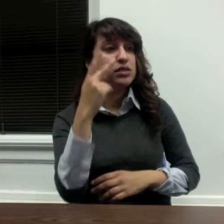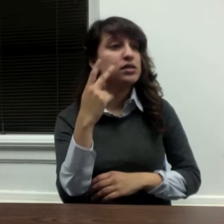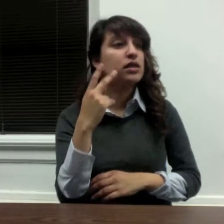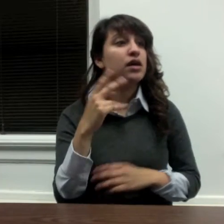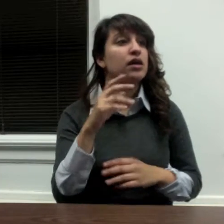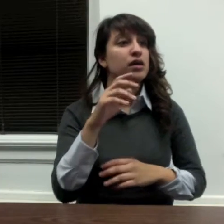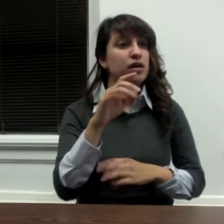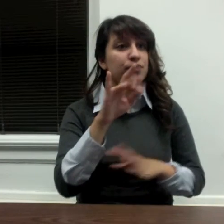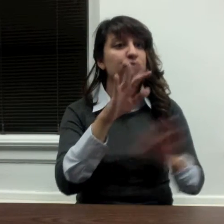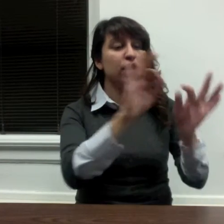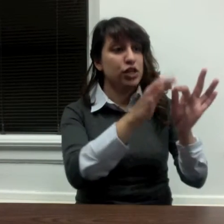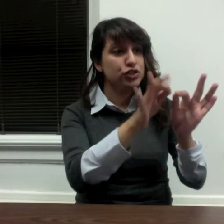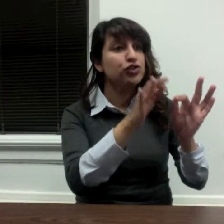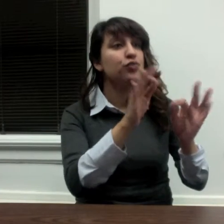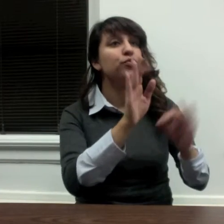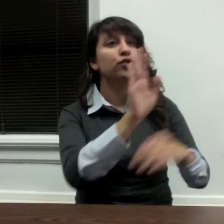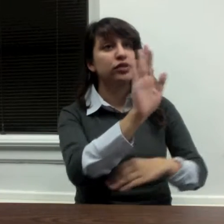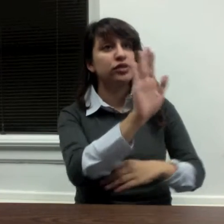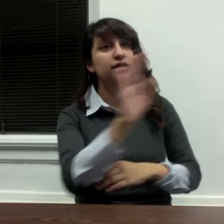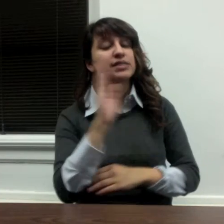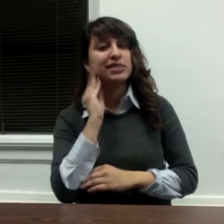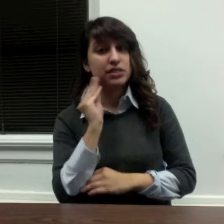as a guideline and not